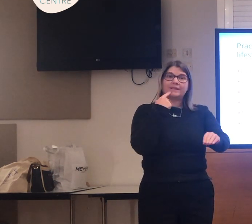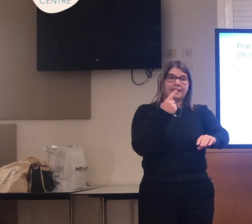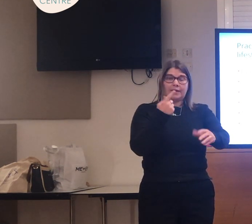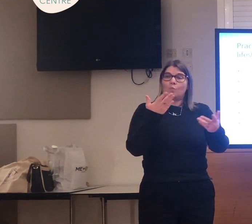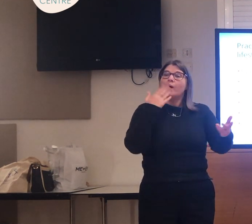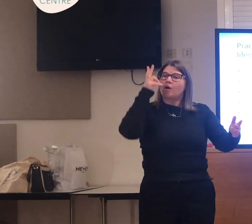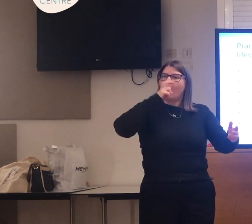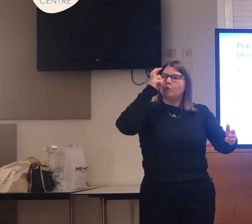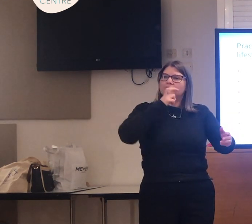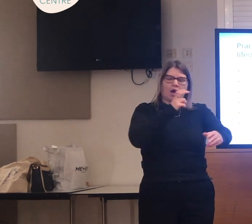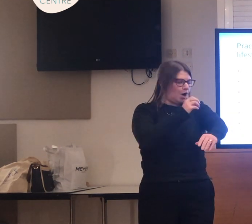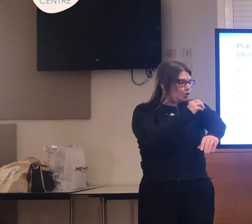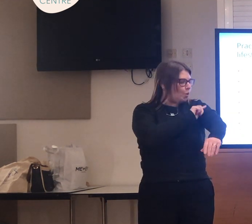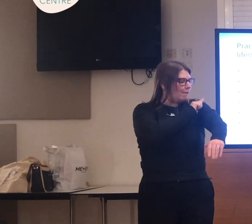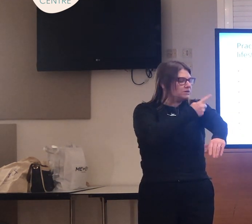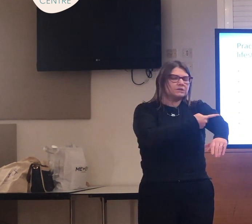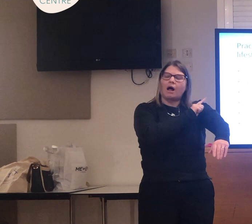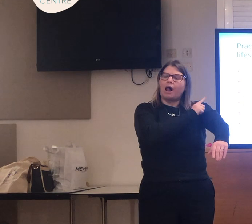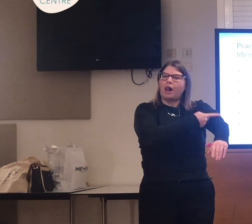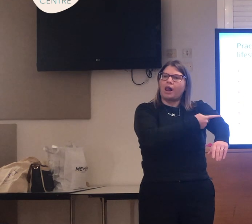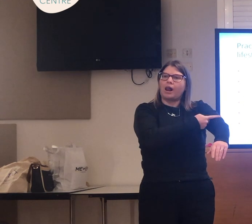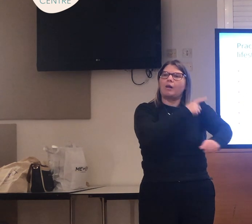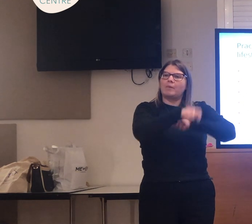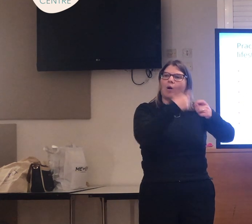calorie requirements are falling.